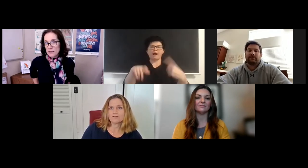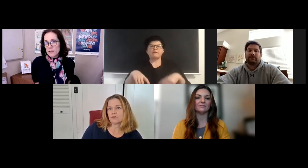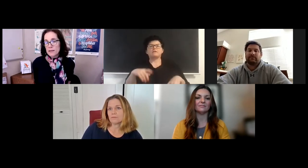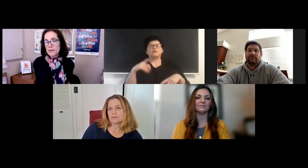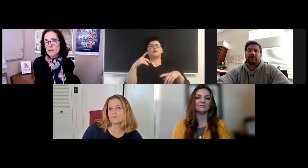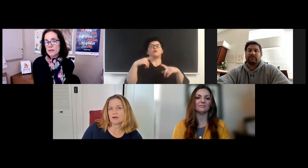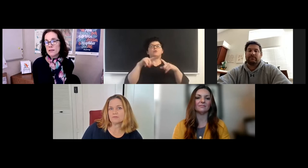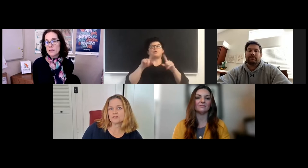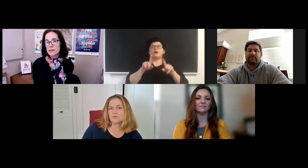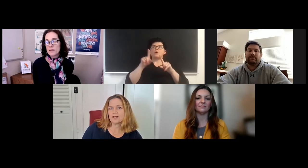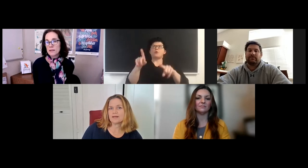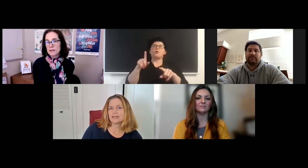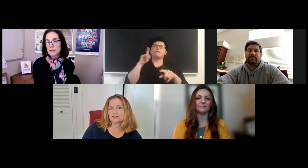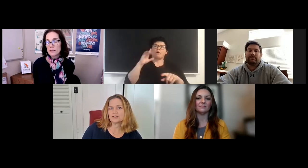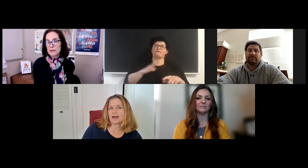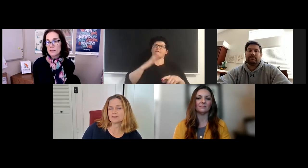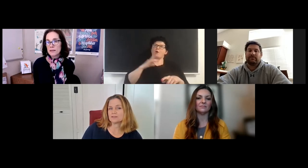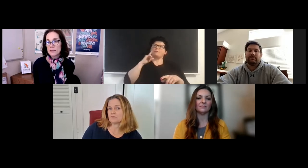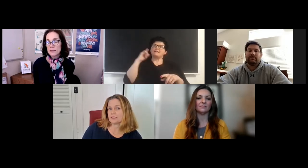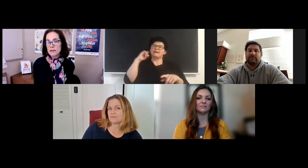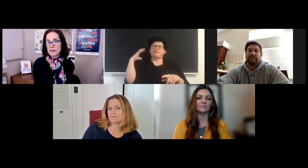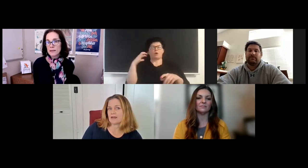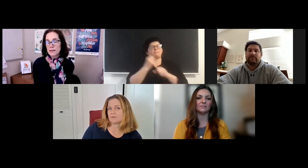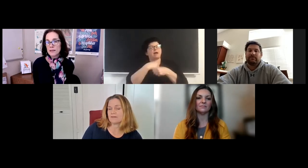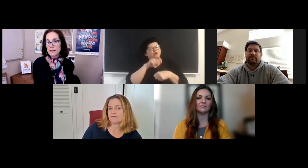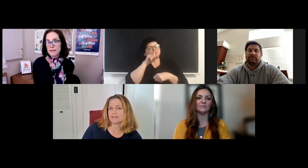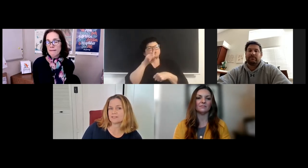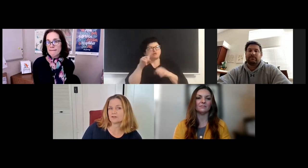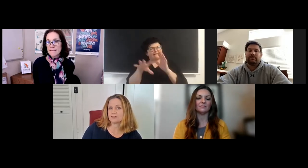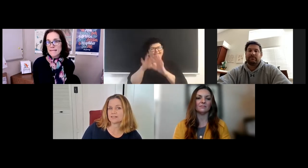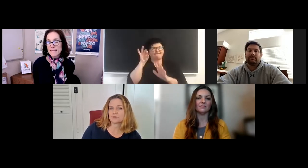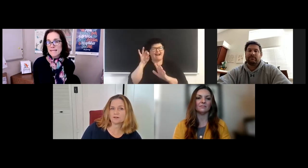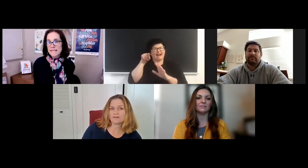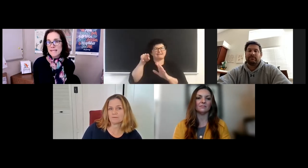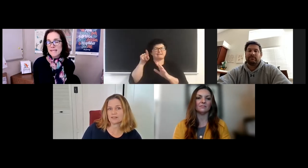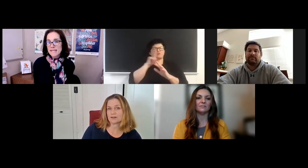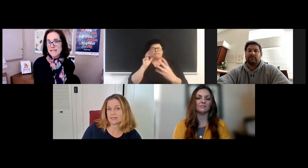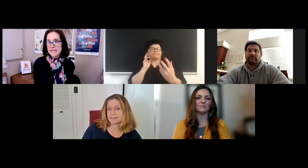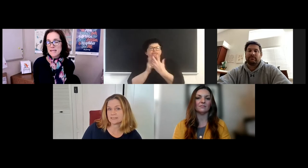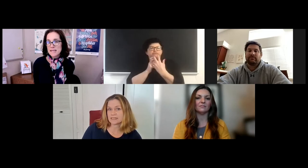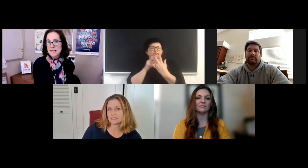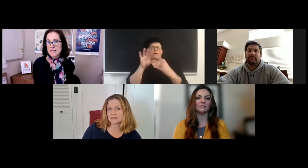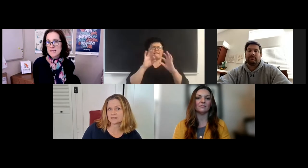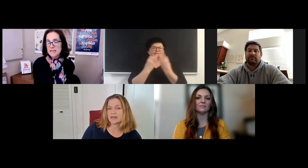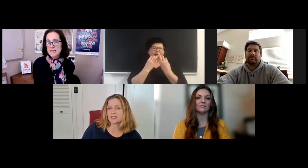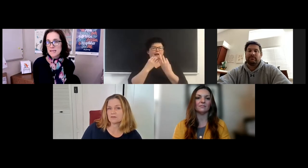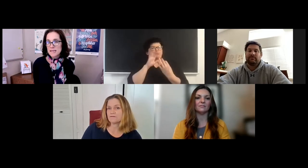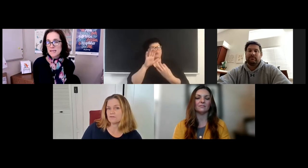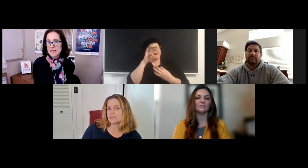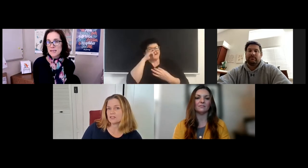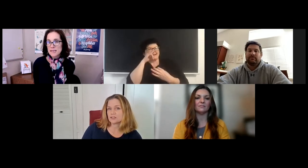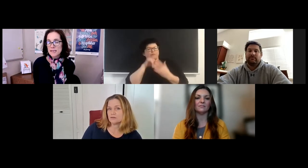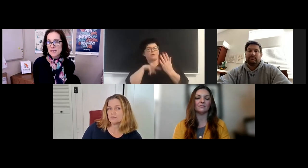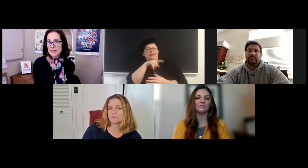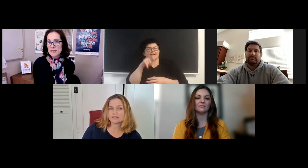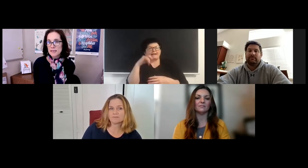for the formal deaf coach, you want to make sure you absolutely find one that fits or clicks with your family, your kids' needs. So if you